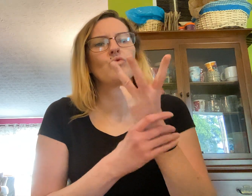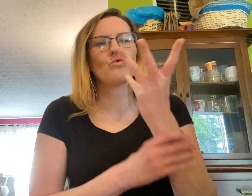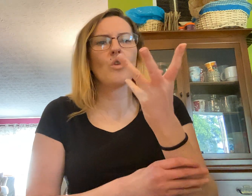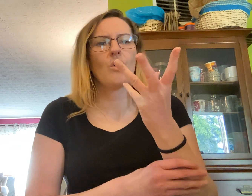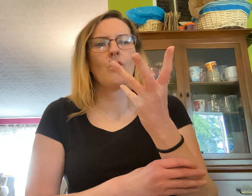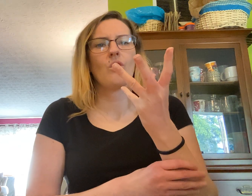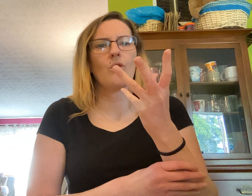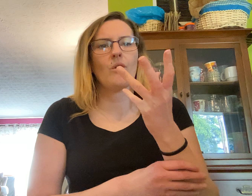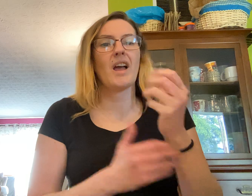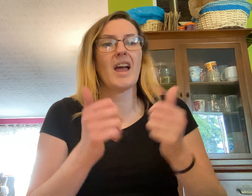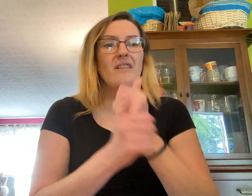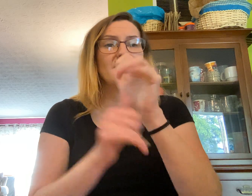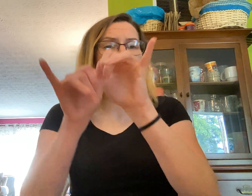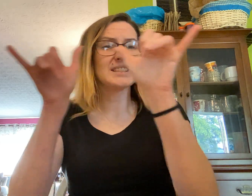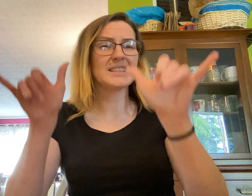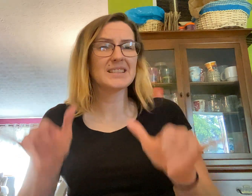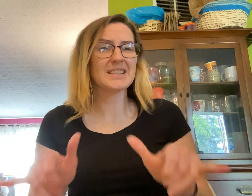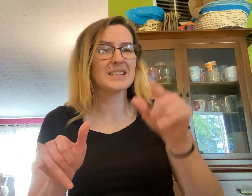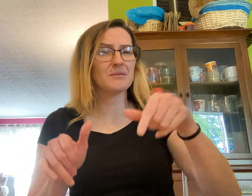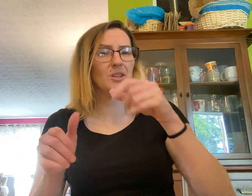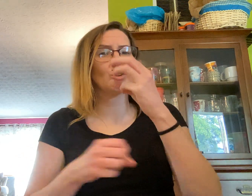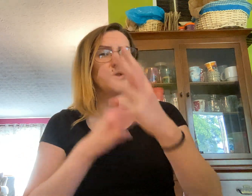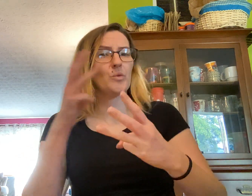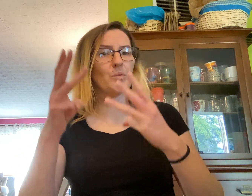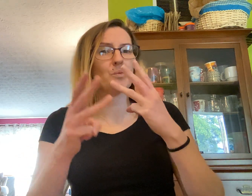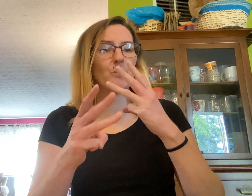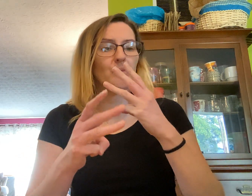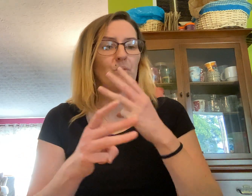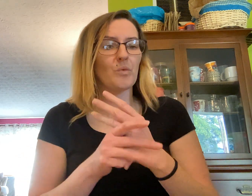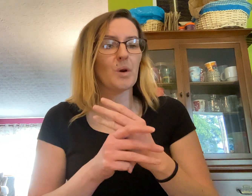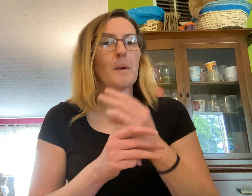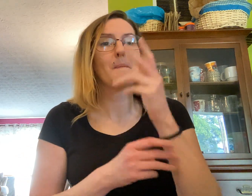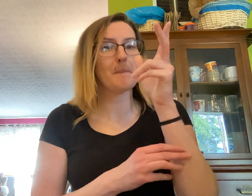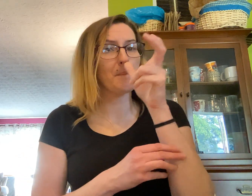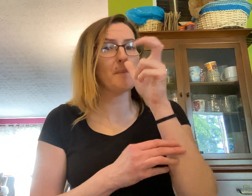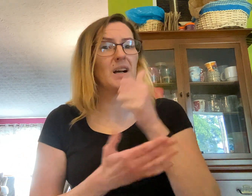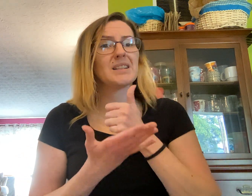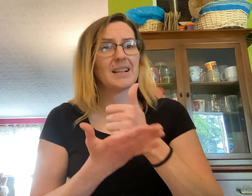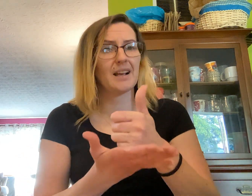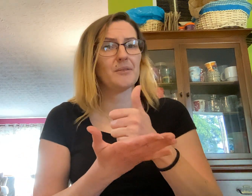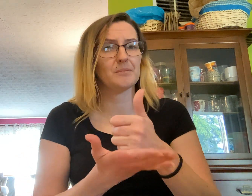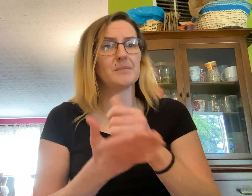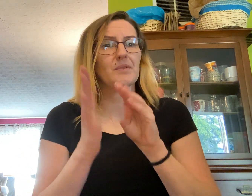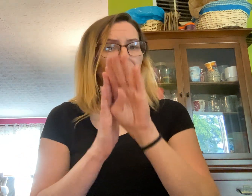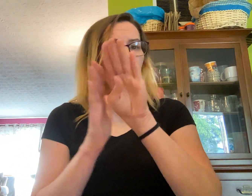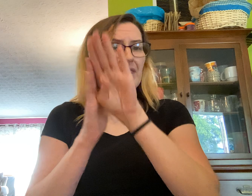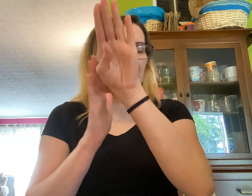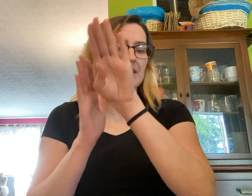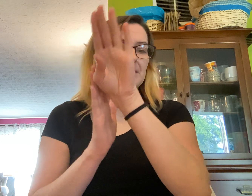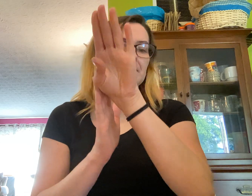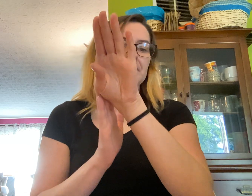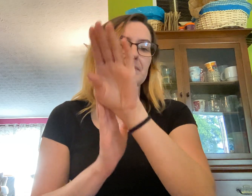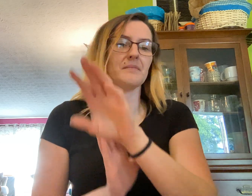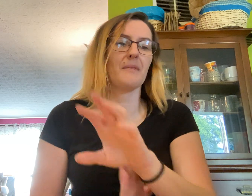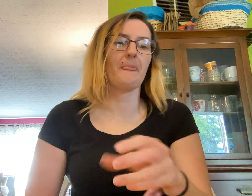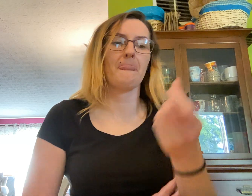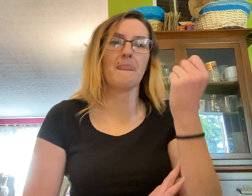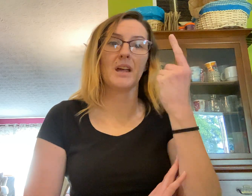real impact of spotted lanternflies on the system might not be measurable yet. Ecosystems are wildly complicated,